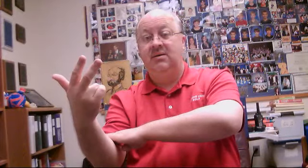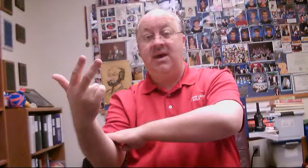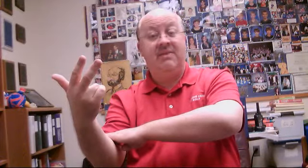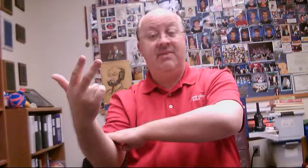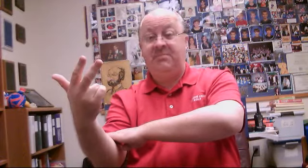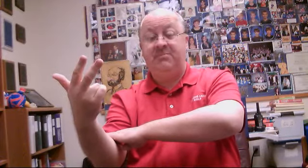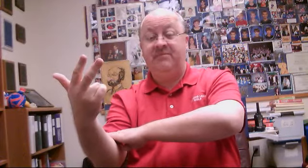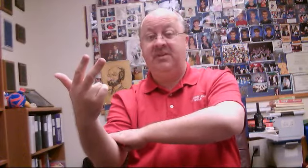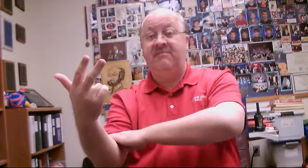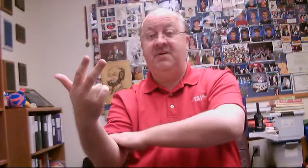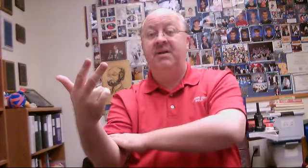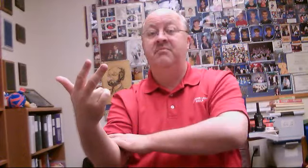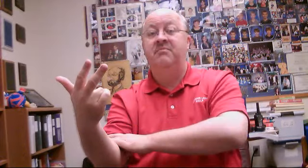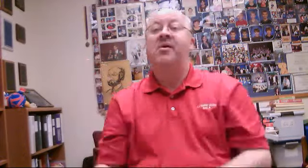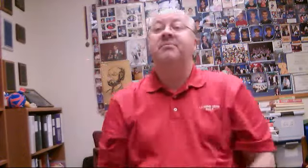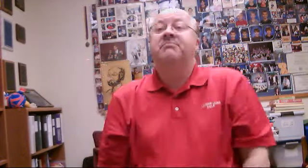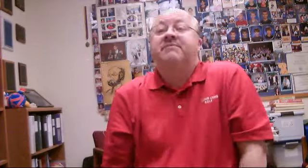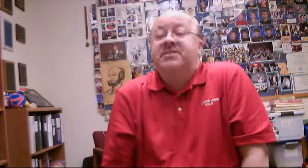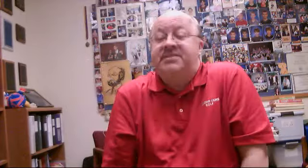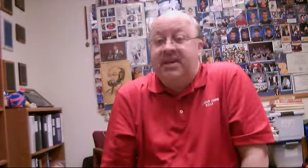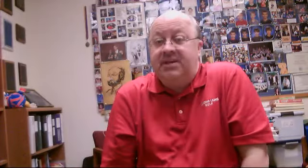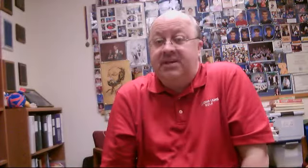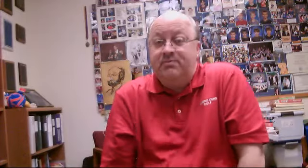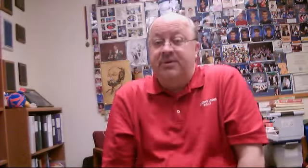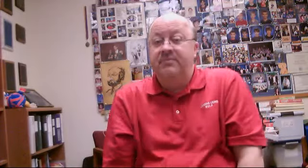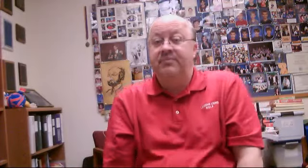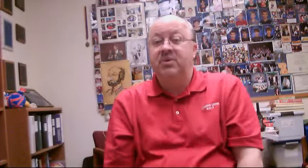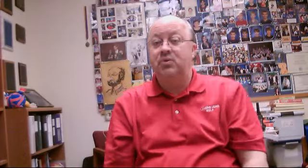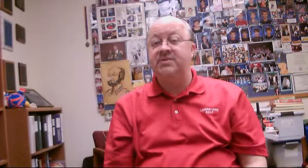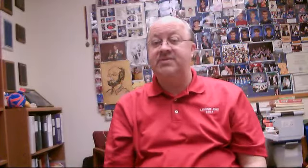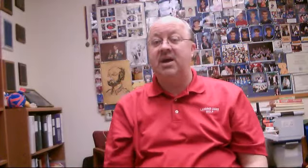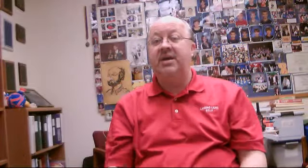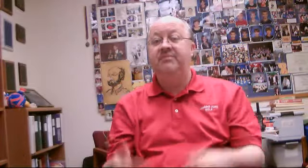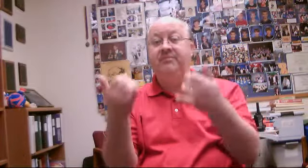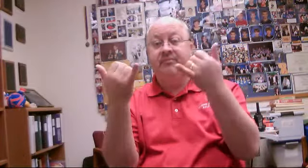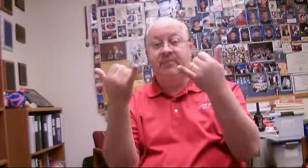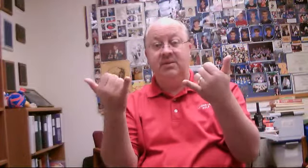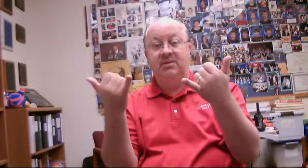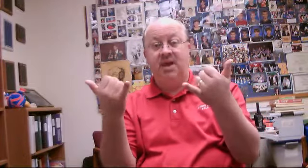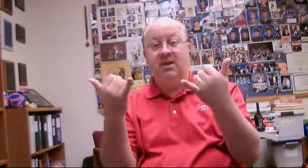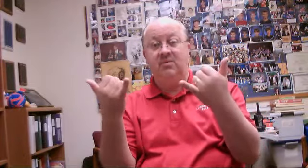And that would be perfectly fine. But for the sake of your book, we'll sign